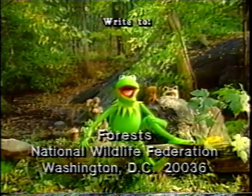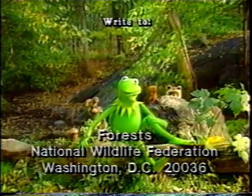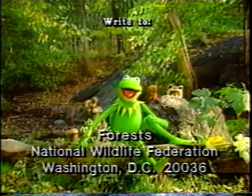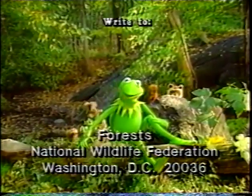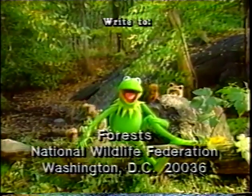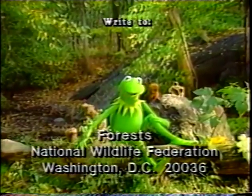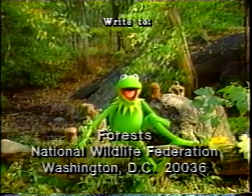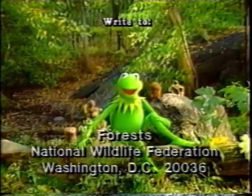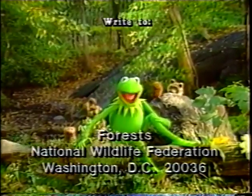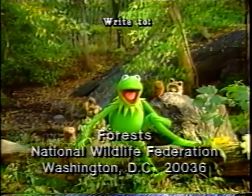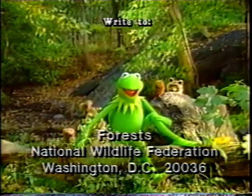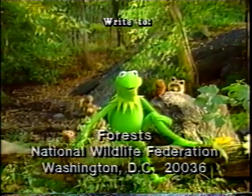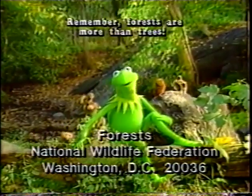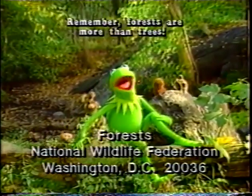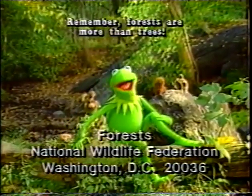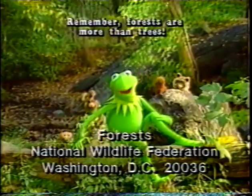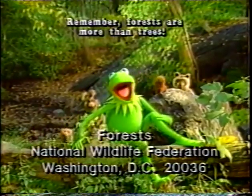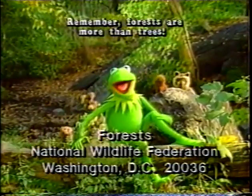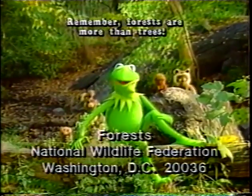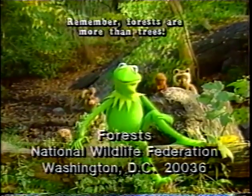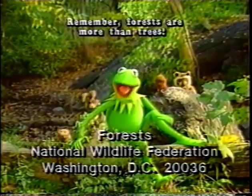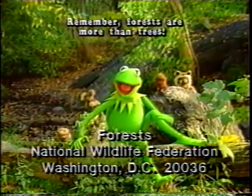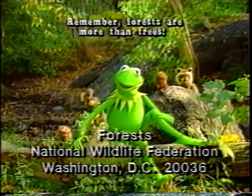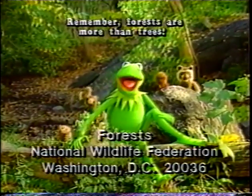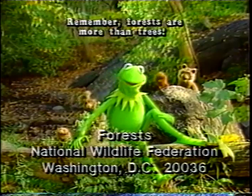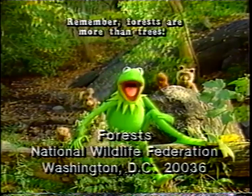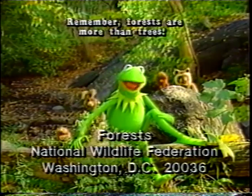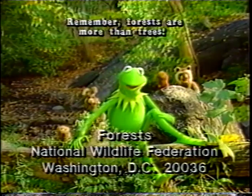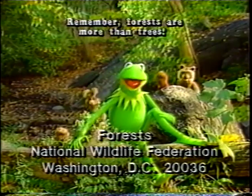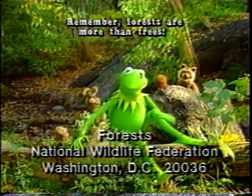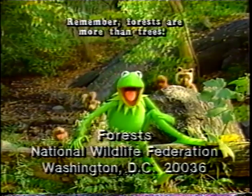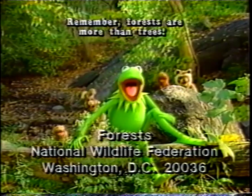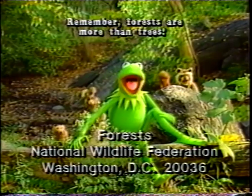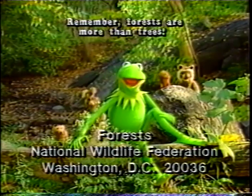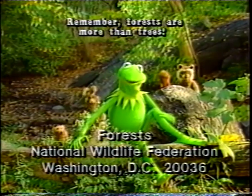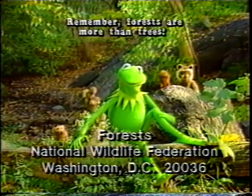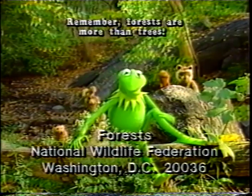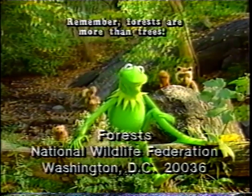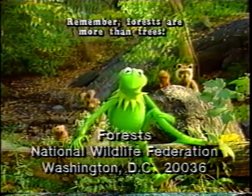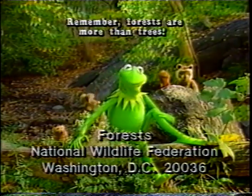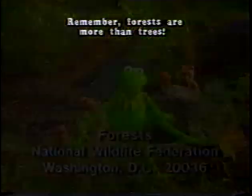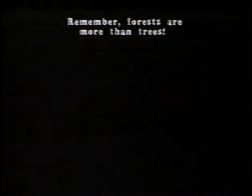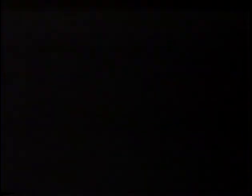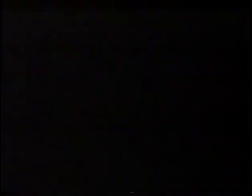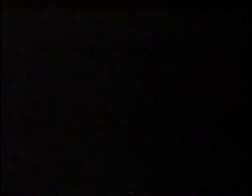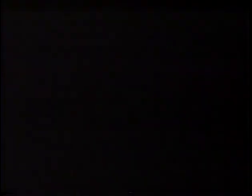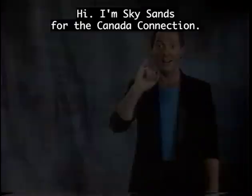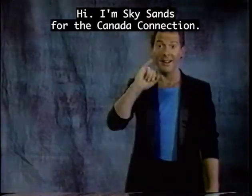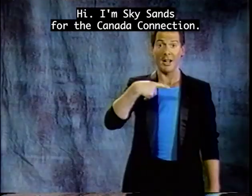D.C. 20036. Remember, forests are more than trees.